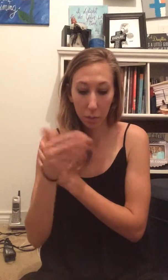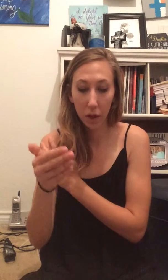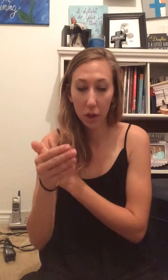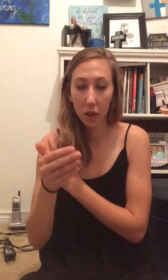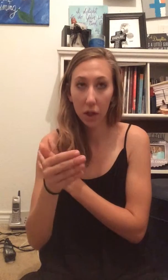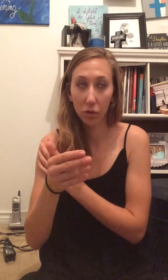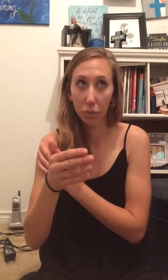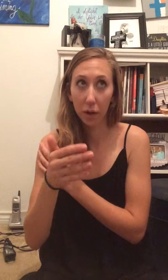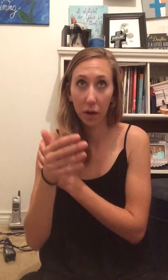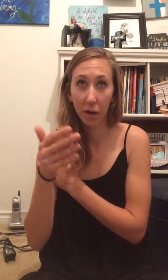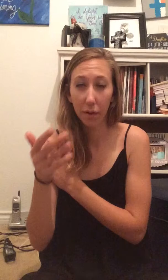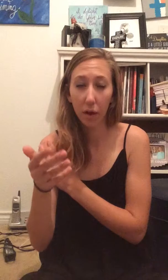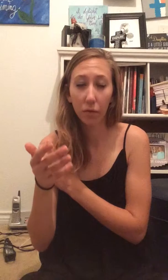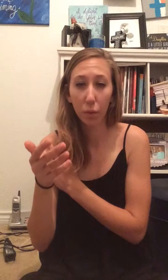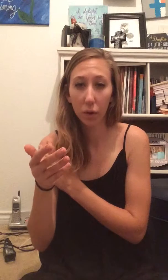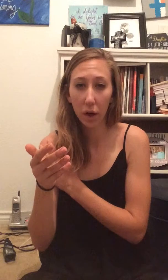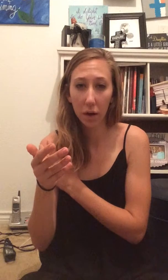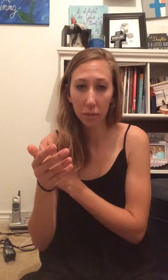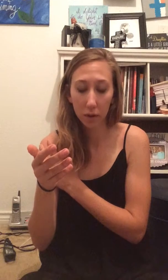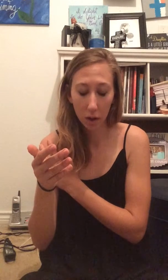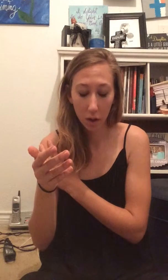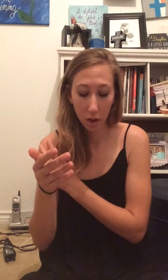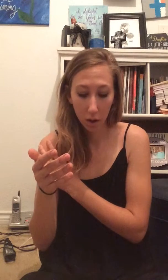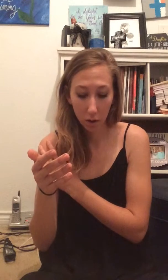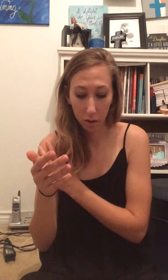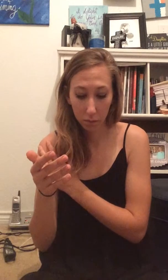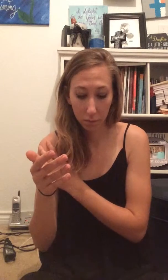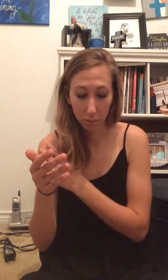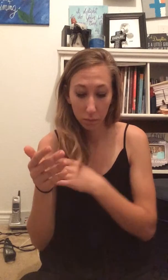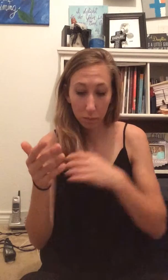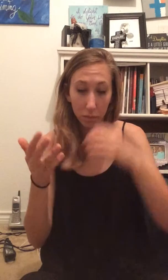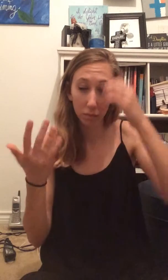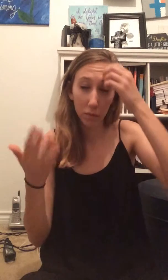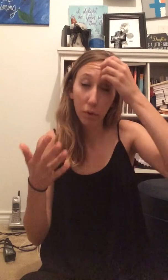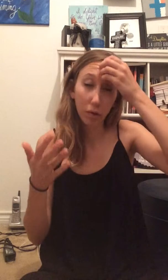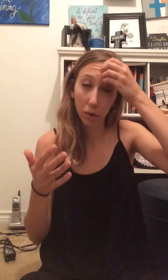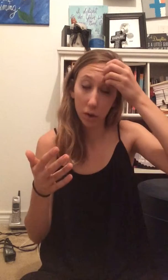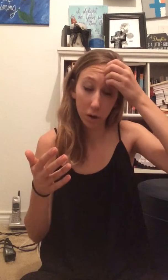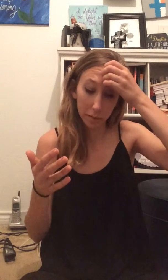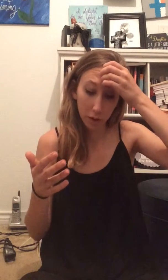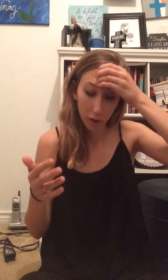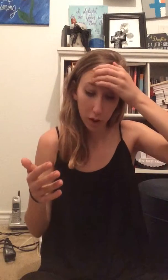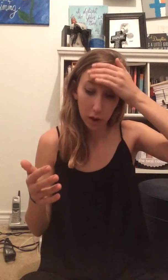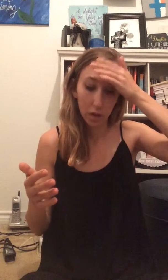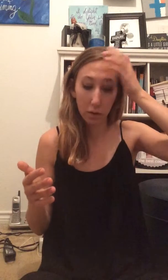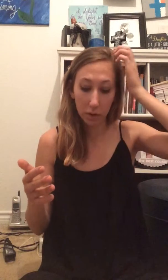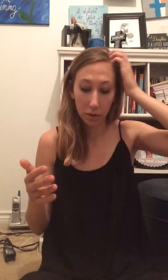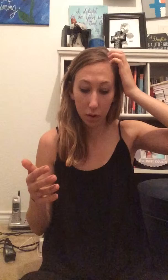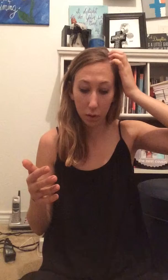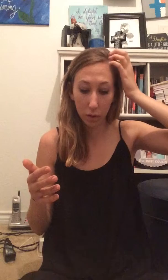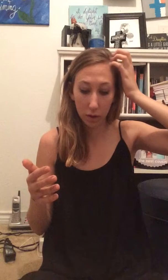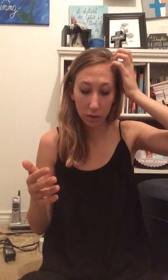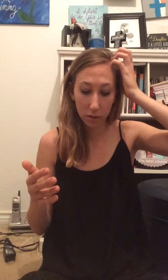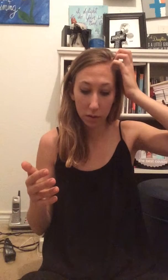the bridge is repeated I think four times, three or four times. Anyways, so it's,